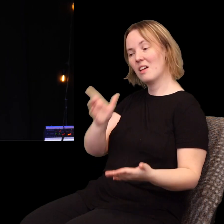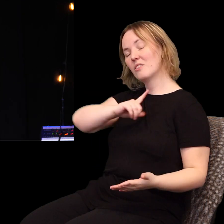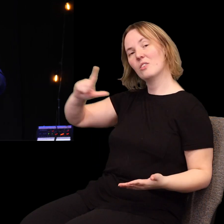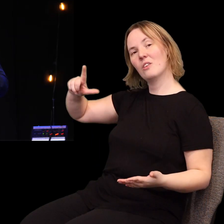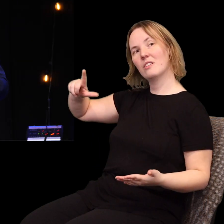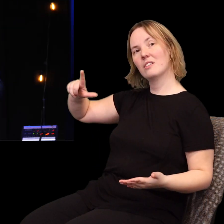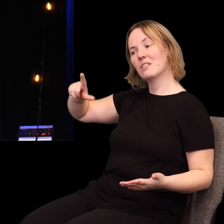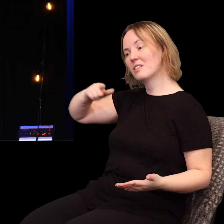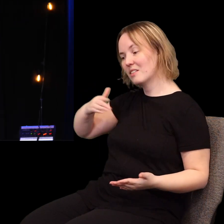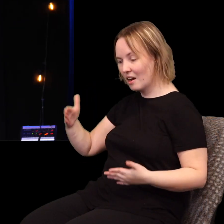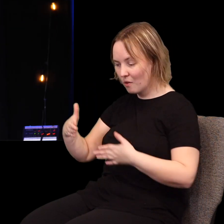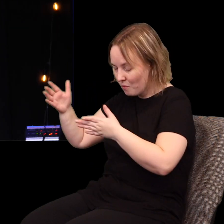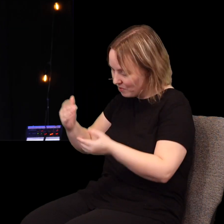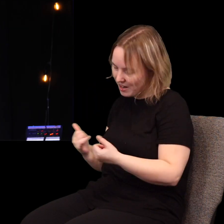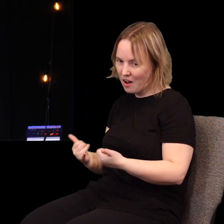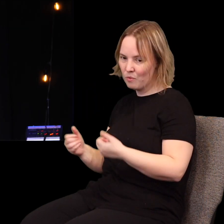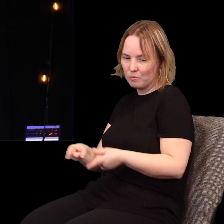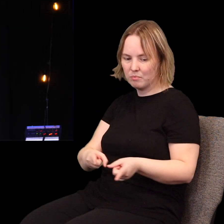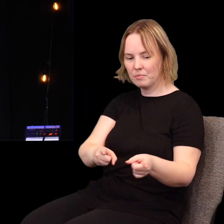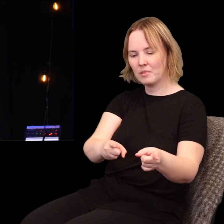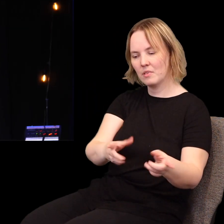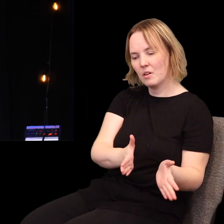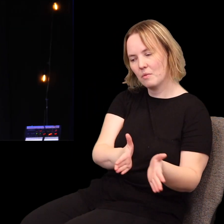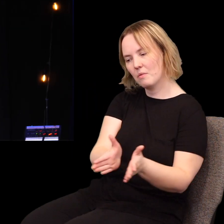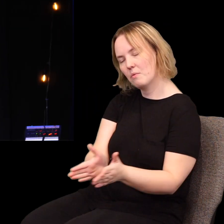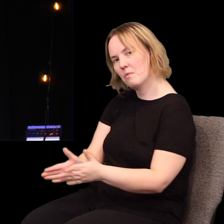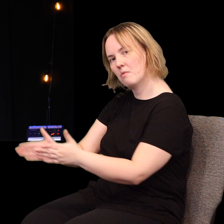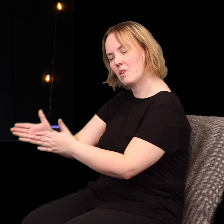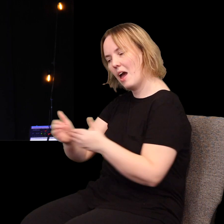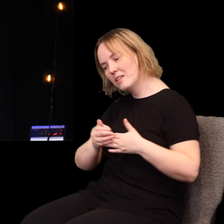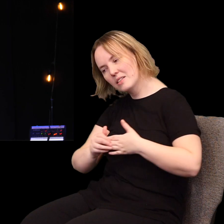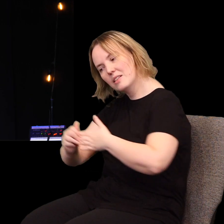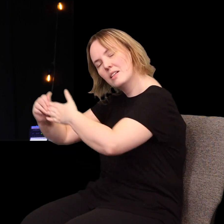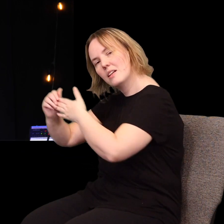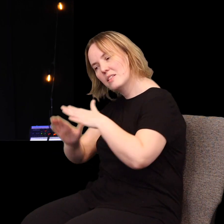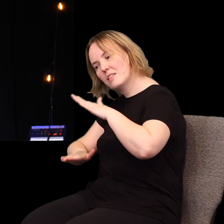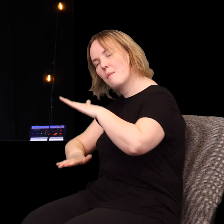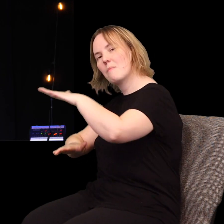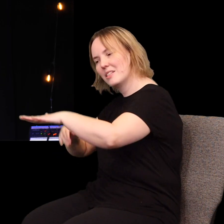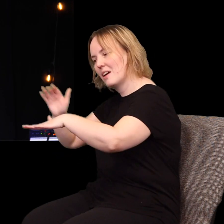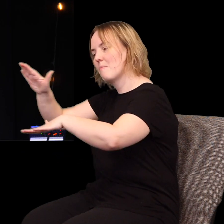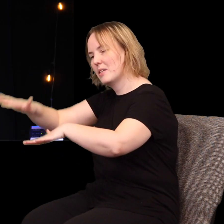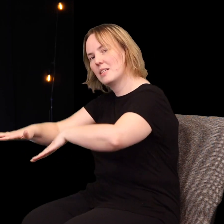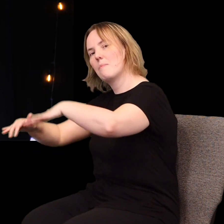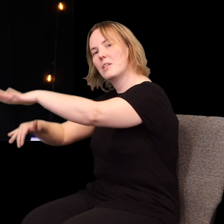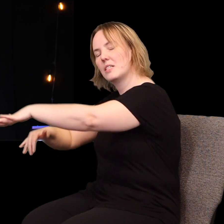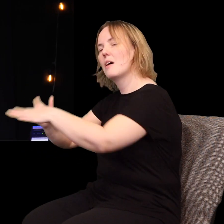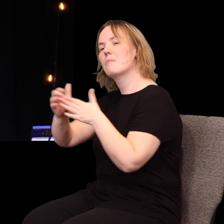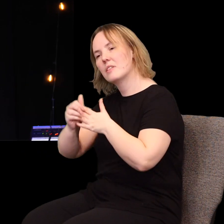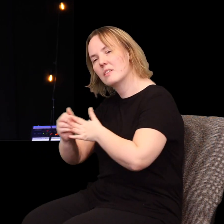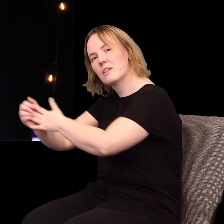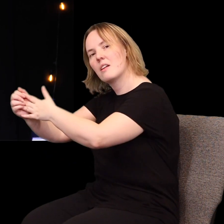do? He says, okay, now we're going this way. Okay, now we're going this way. He's not jerking us around, but he's leading us step by step very